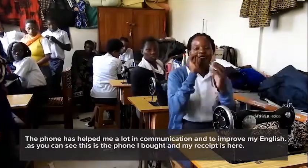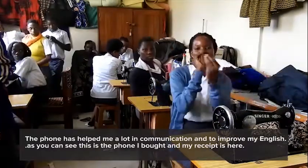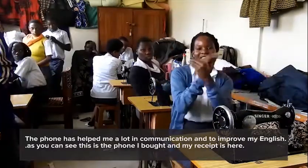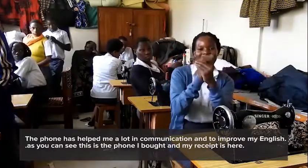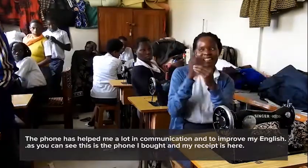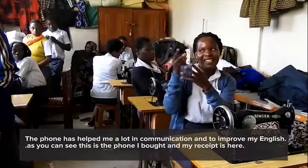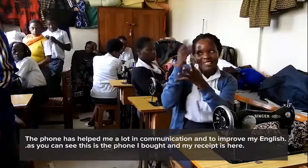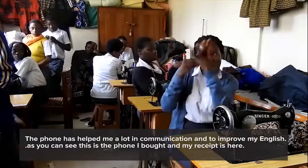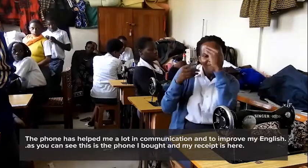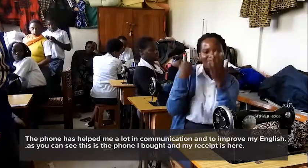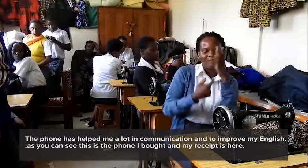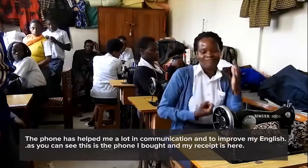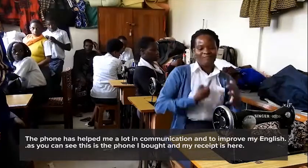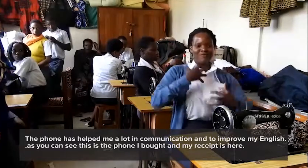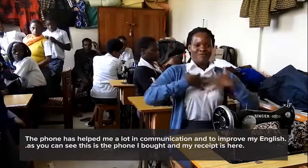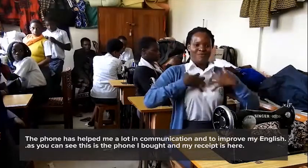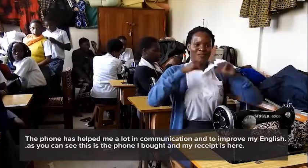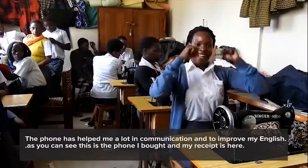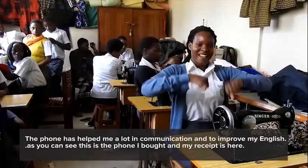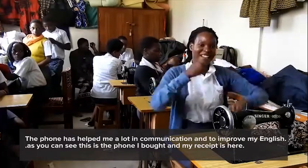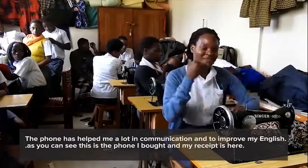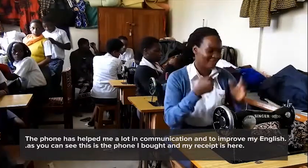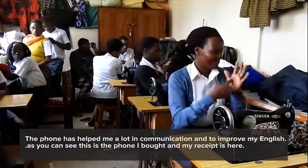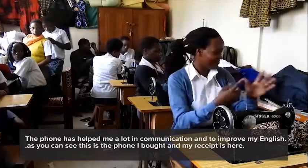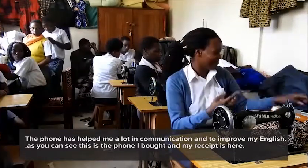and to improve my English. As you can see,